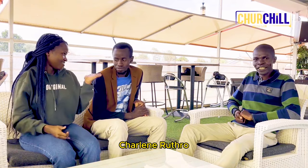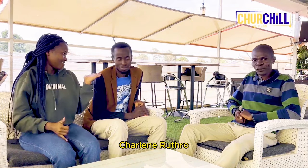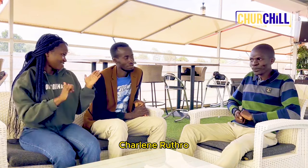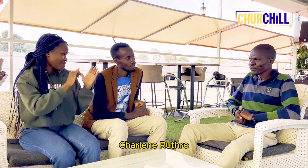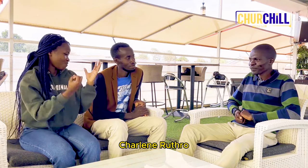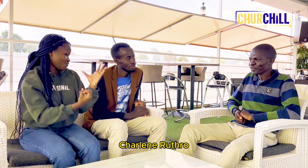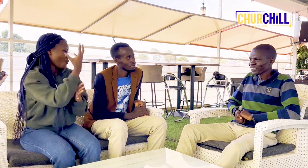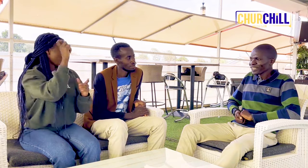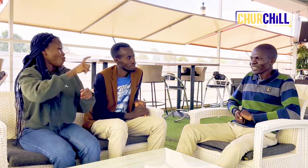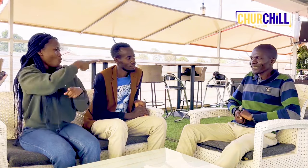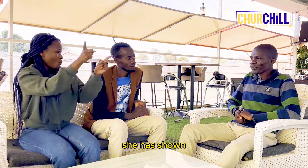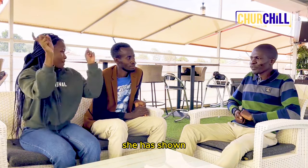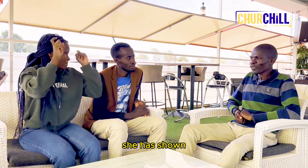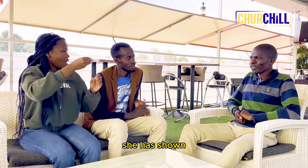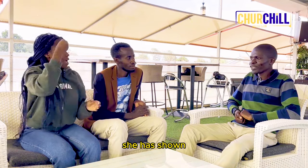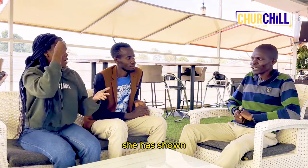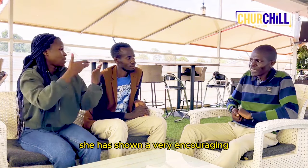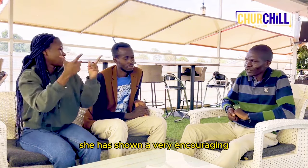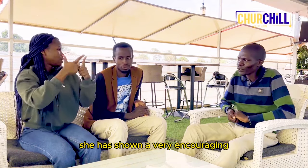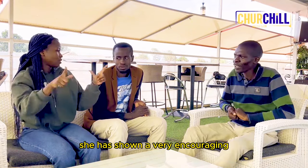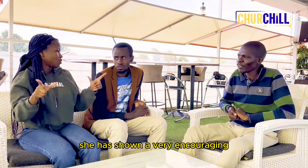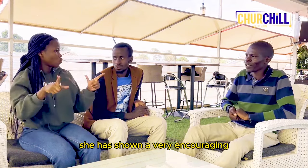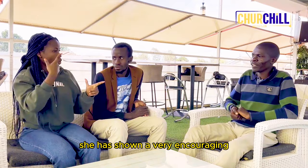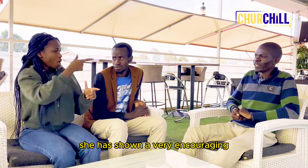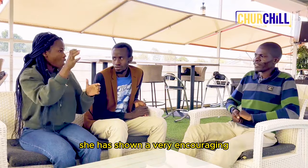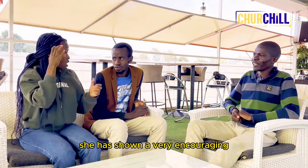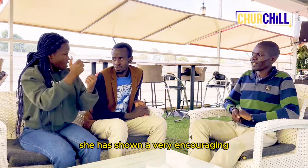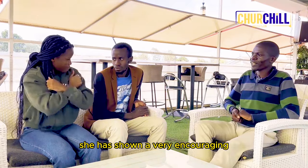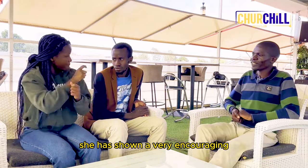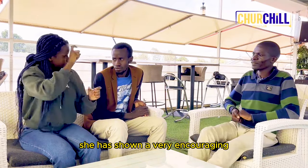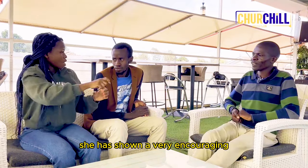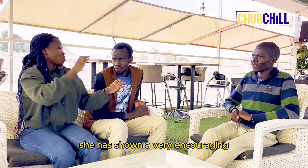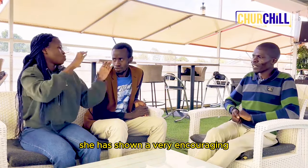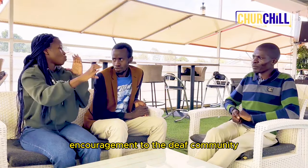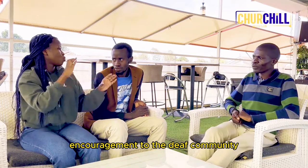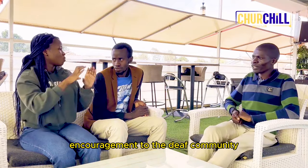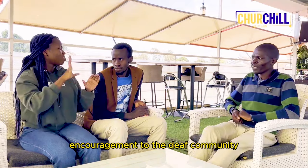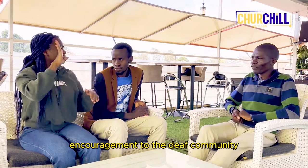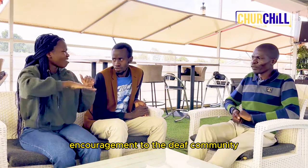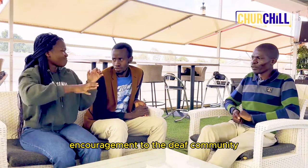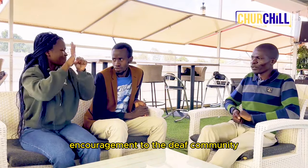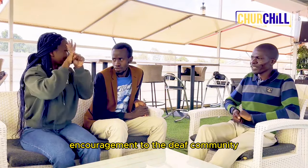Charlene Ruto, she has shown, she has shown a very encouraging, encouragement to the deaf community.